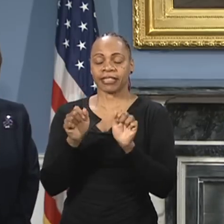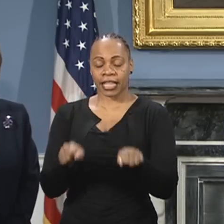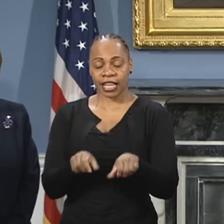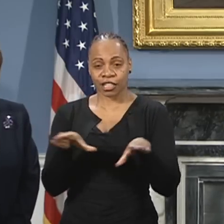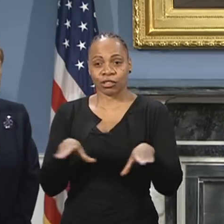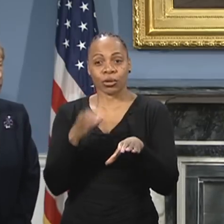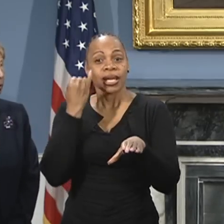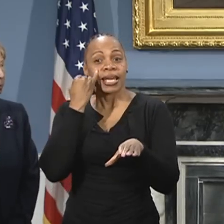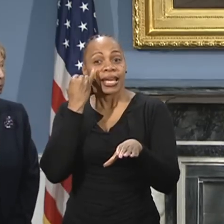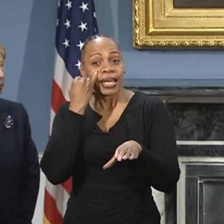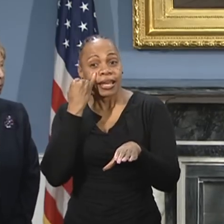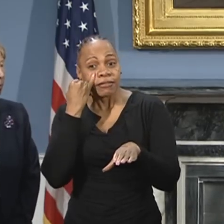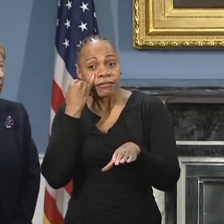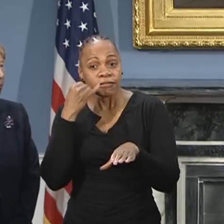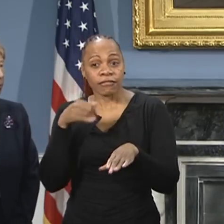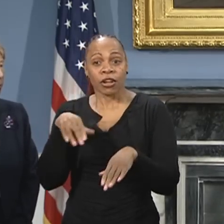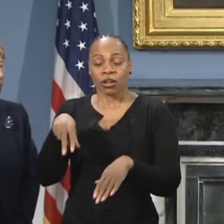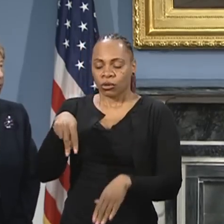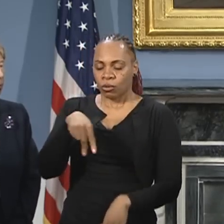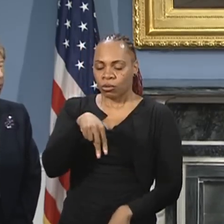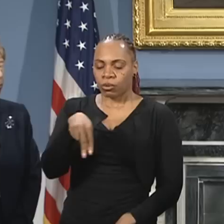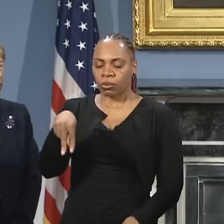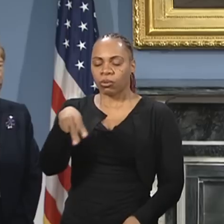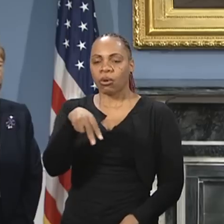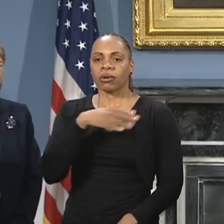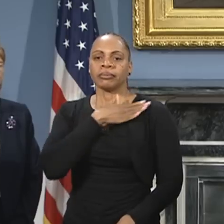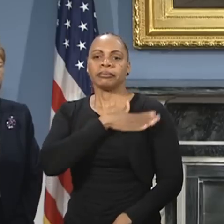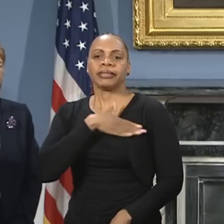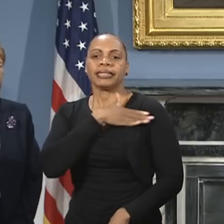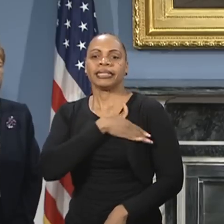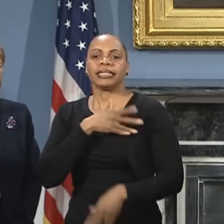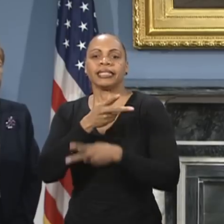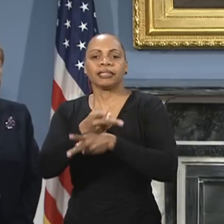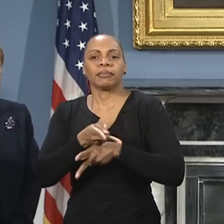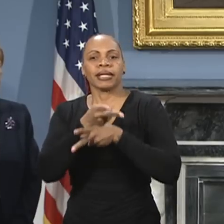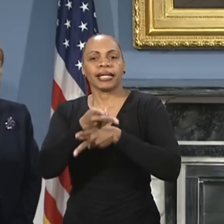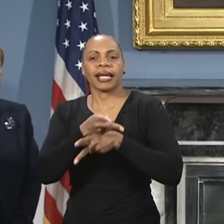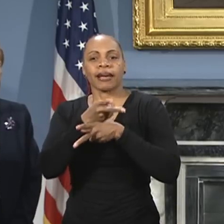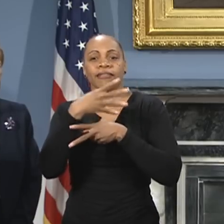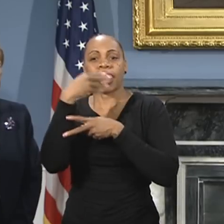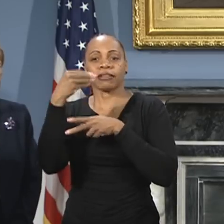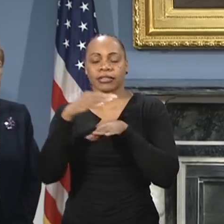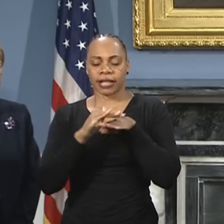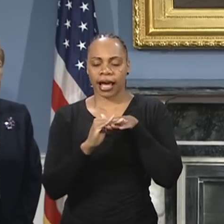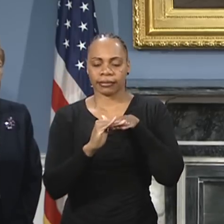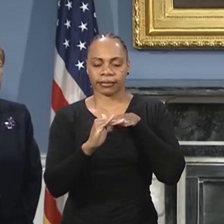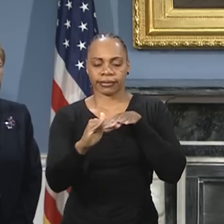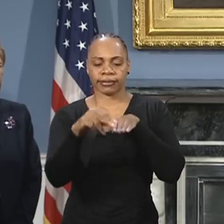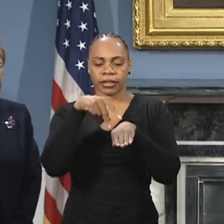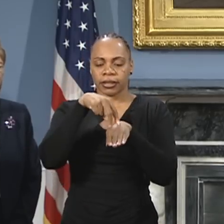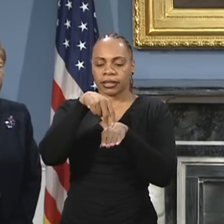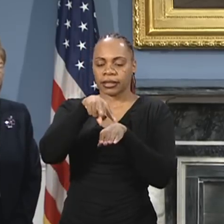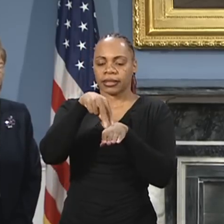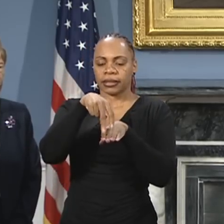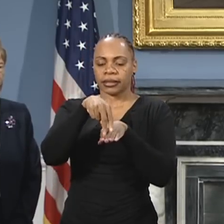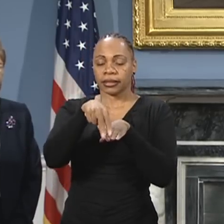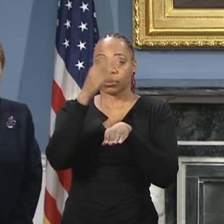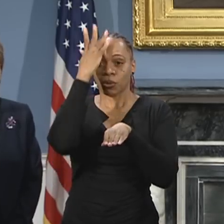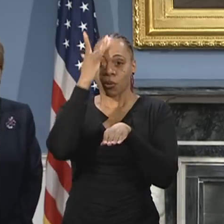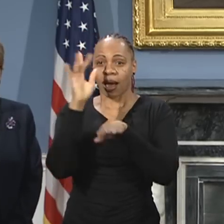walking, please be careful. Sidewalks and crosswalks are going to be very slick because of the continuing